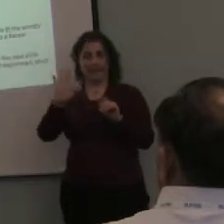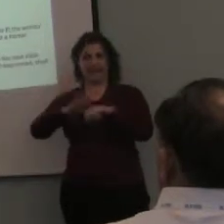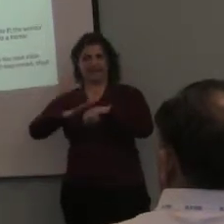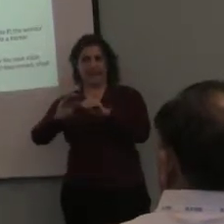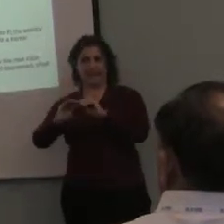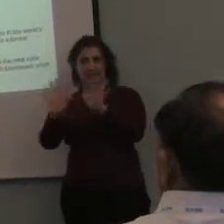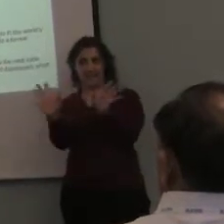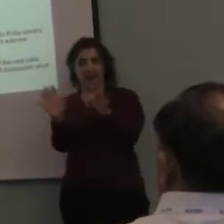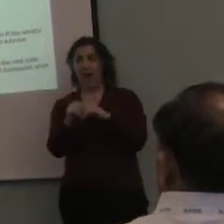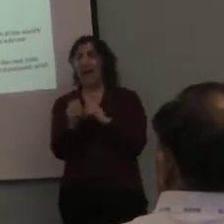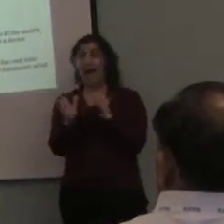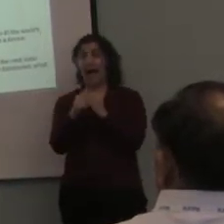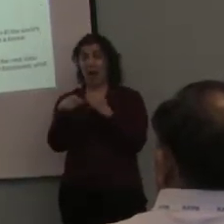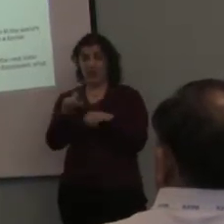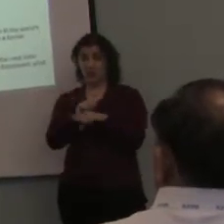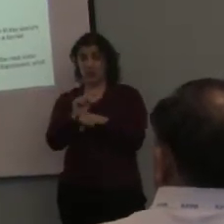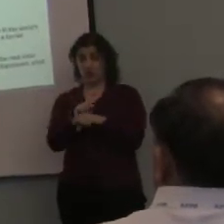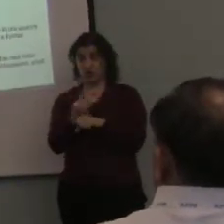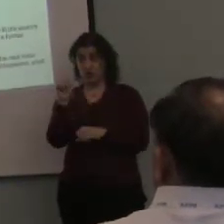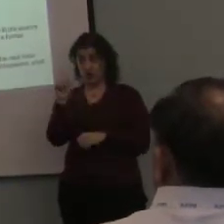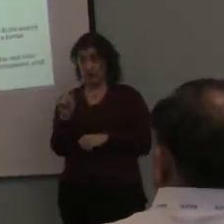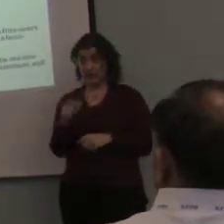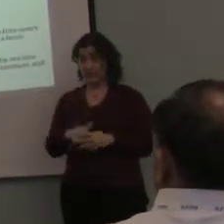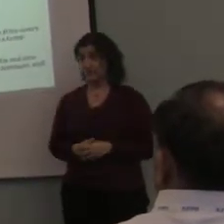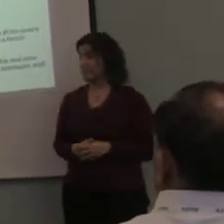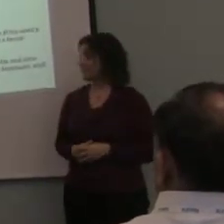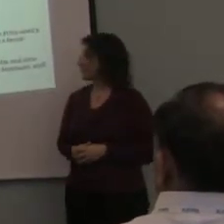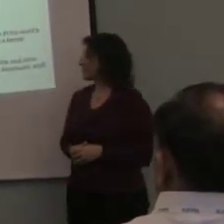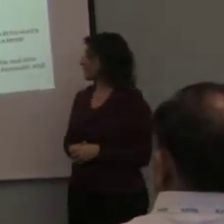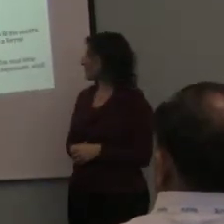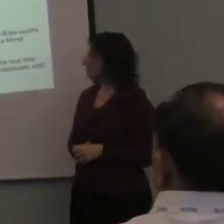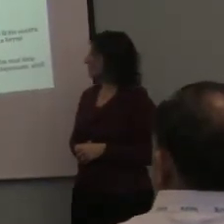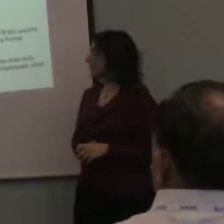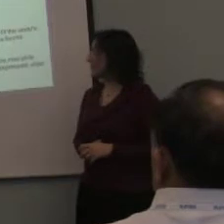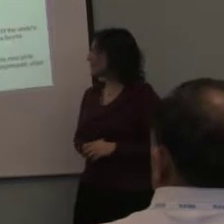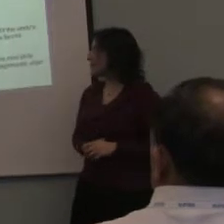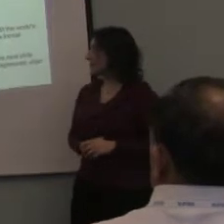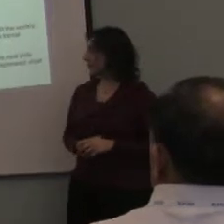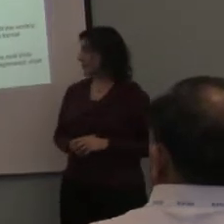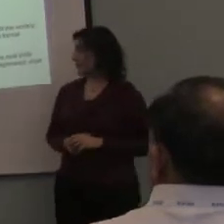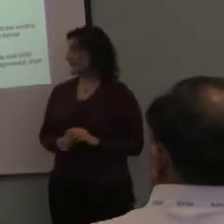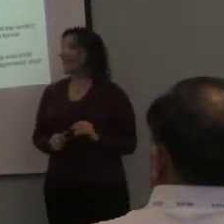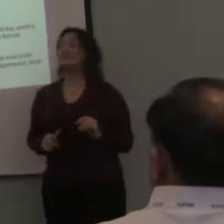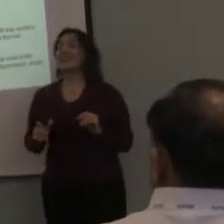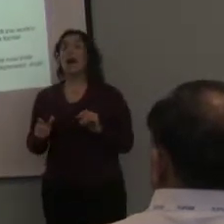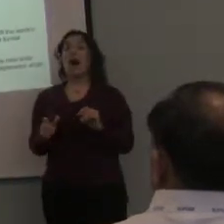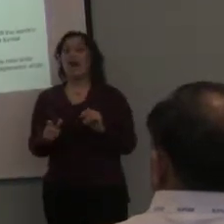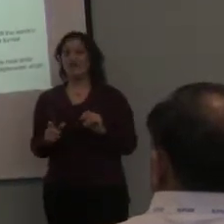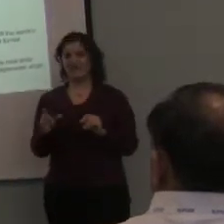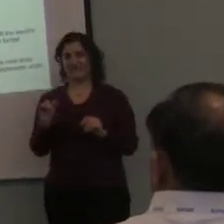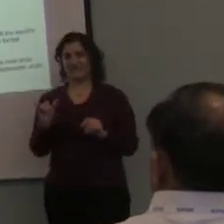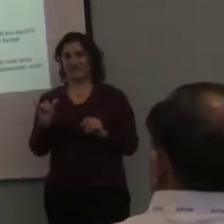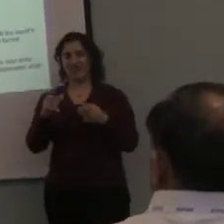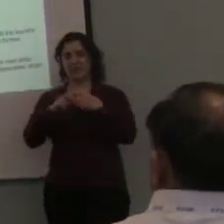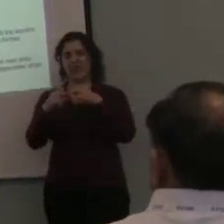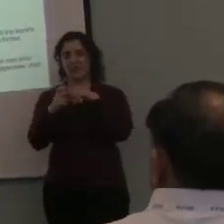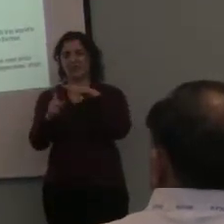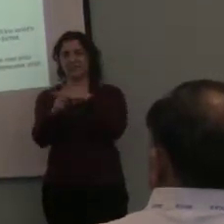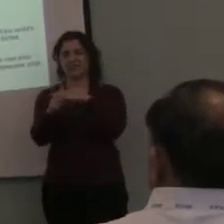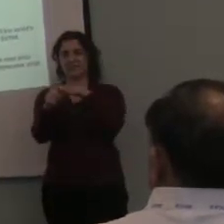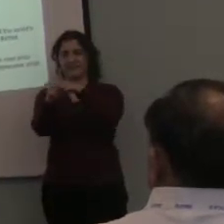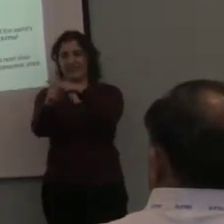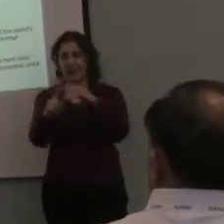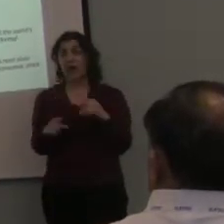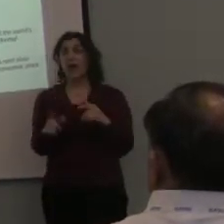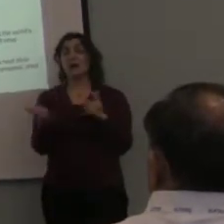clarify how it would work. And so it turns out there are a few problems. The